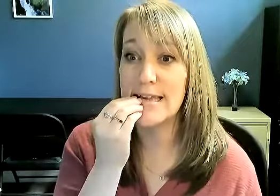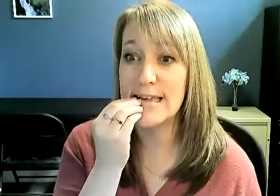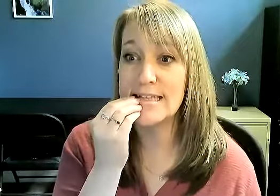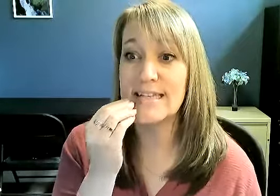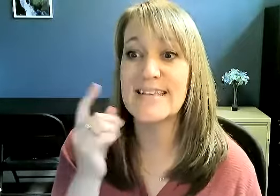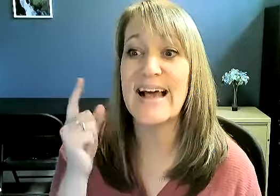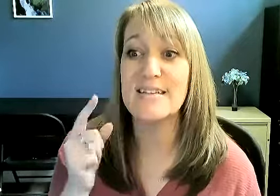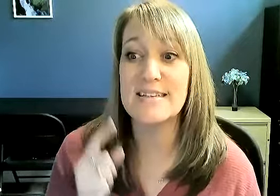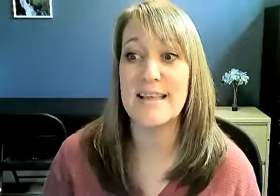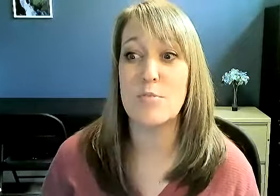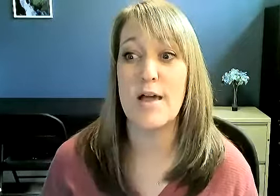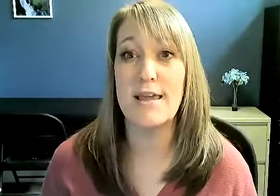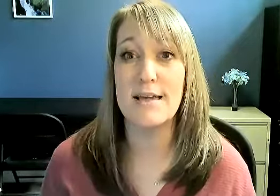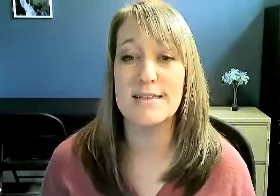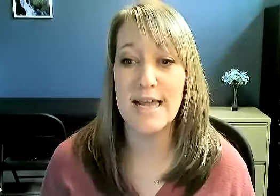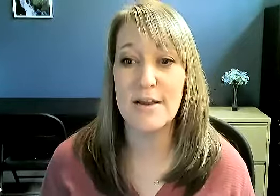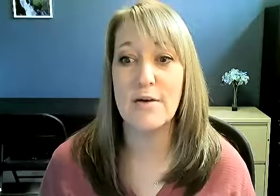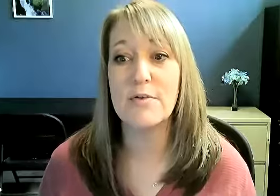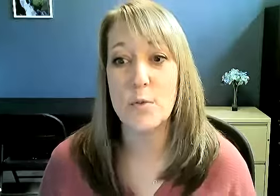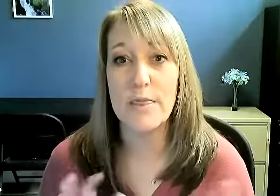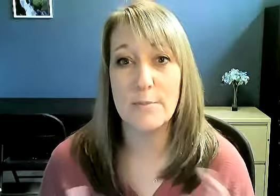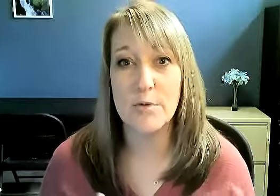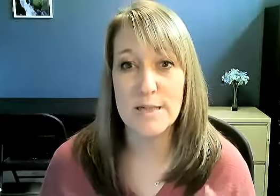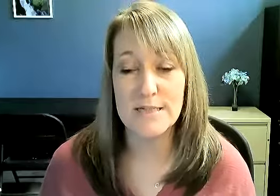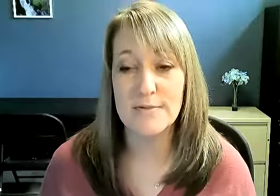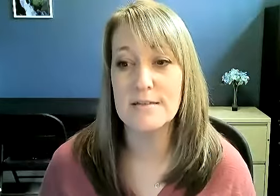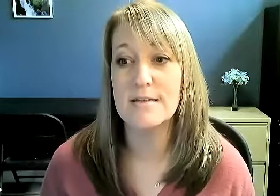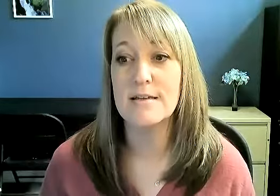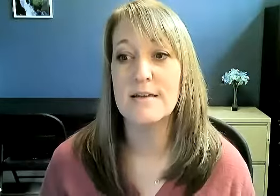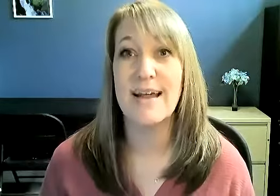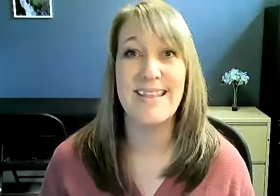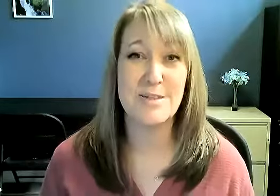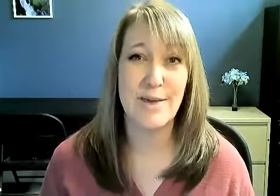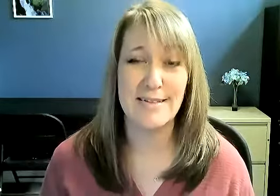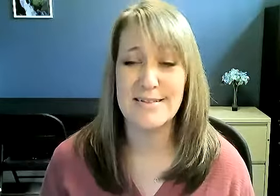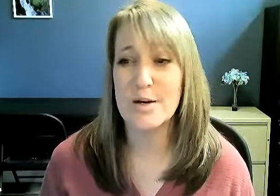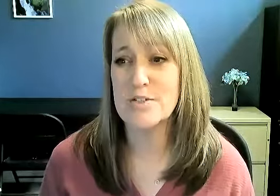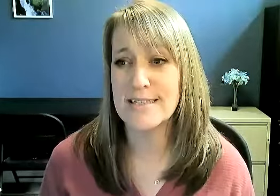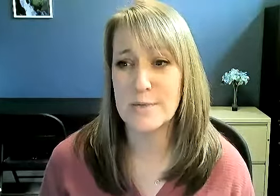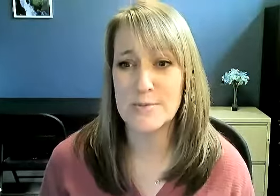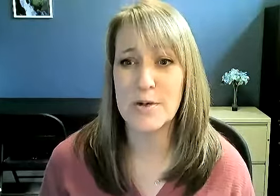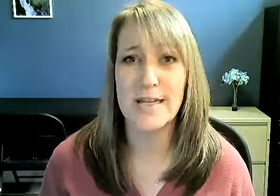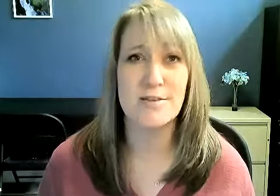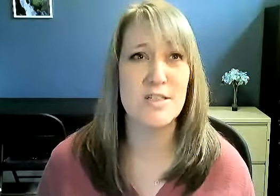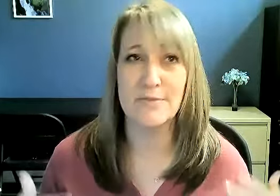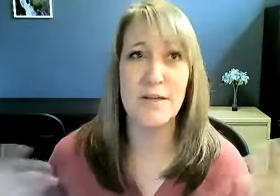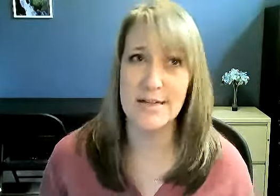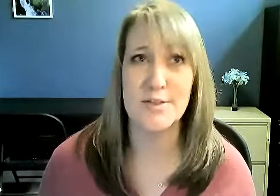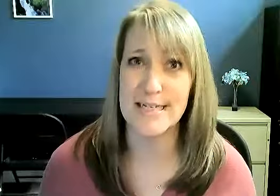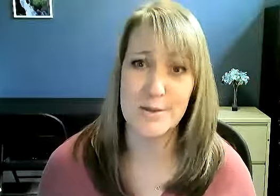eat exactly the same way instead of with the movement difference. And that's okay. So just like with spoken English, if you understand what's